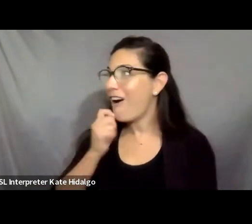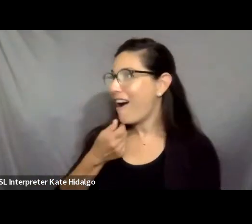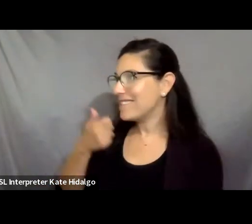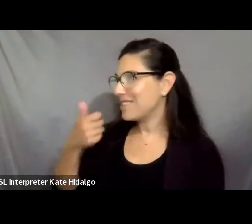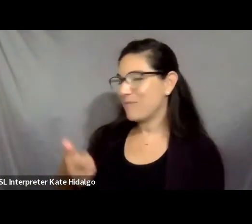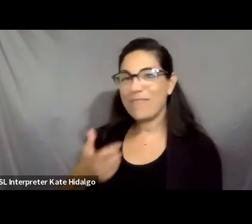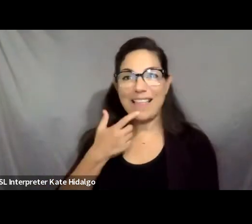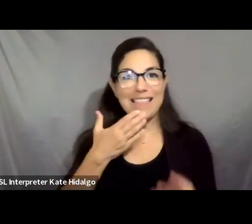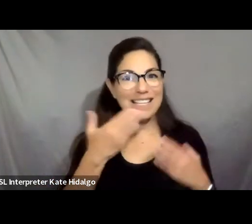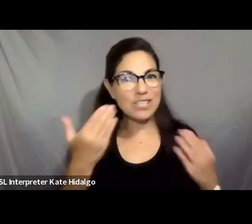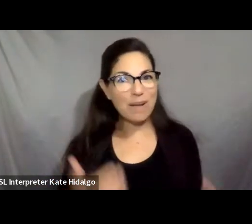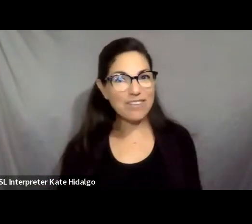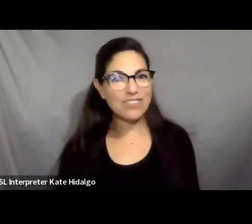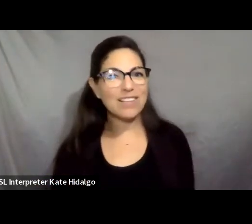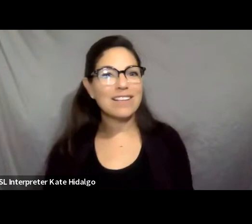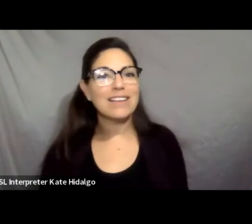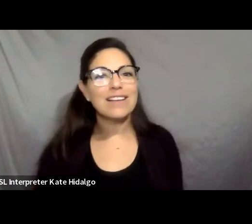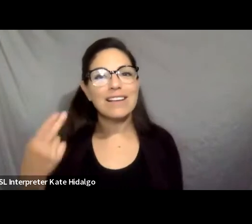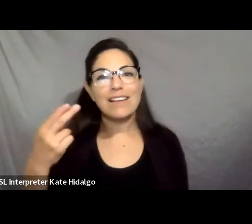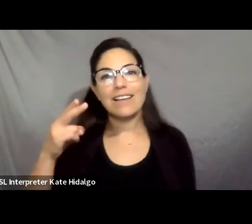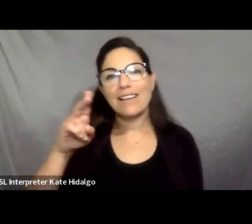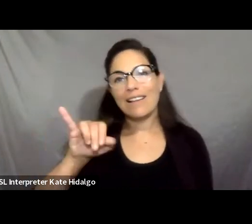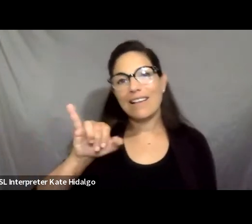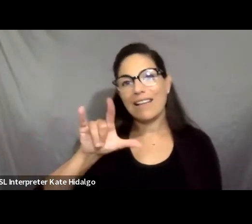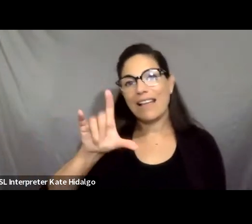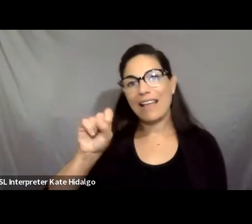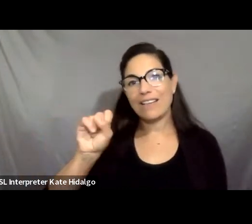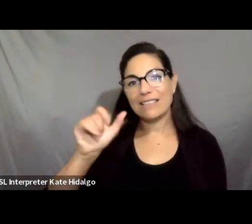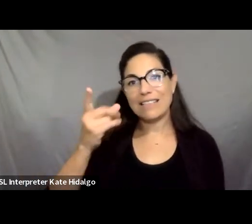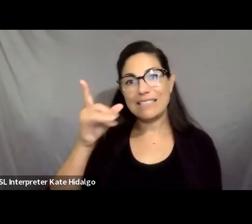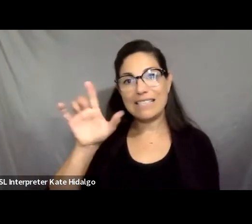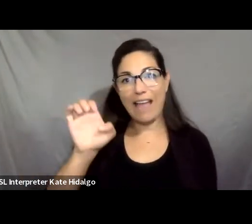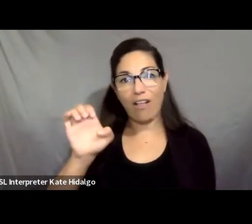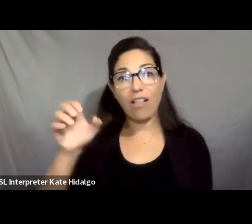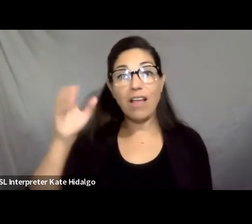Thanks so much. Next up, Hillsdale, Principal Gilbert.